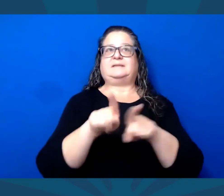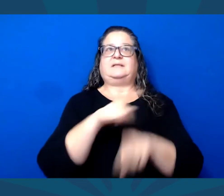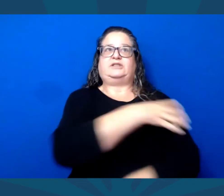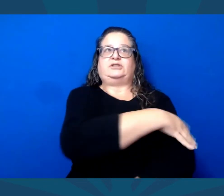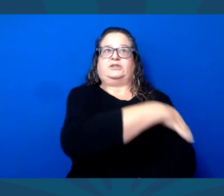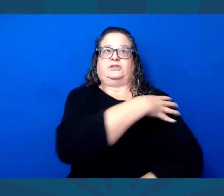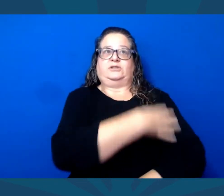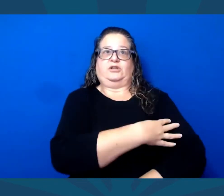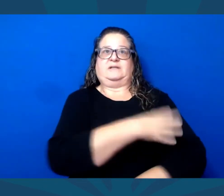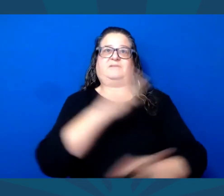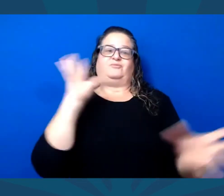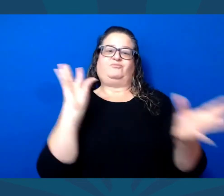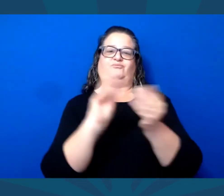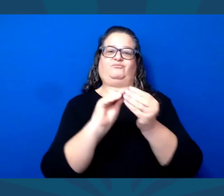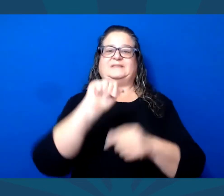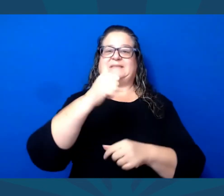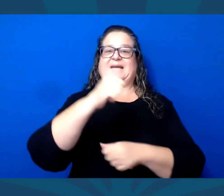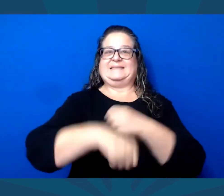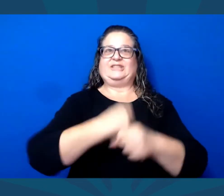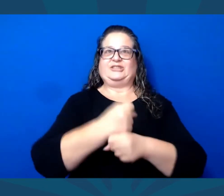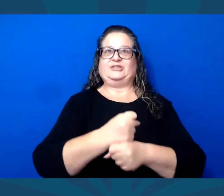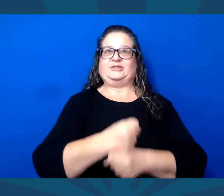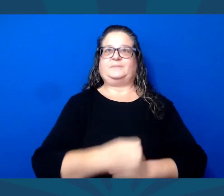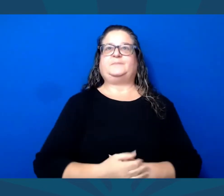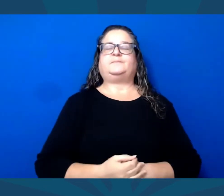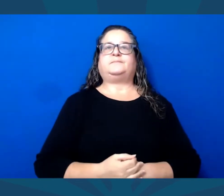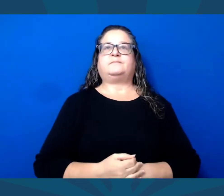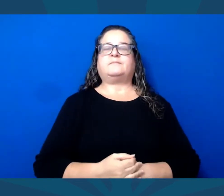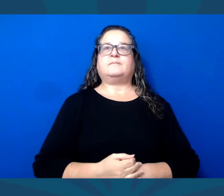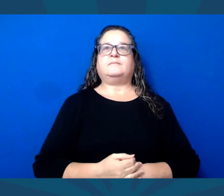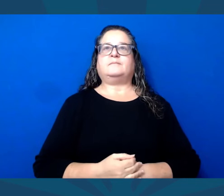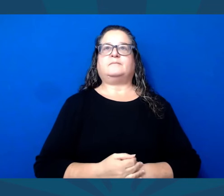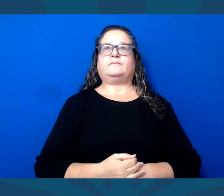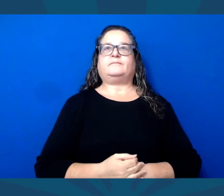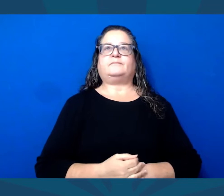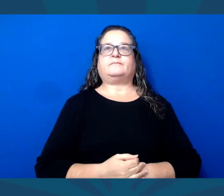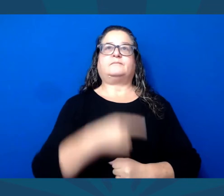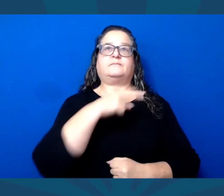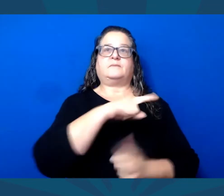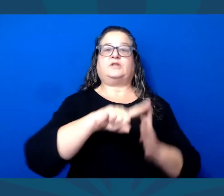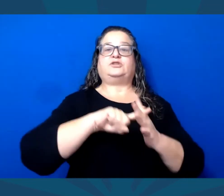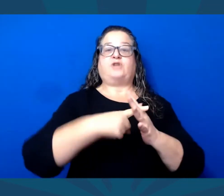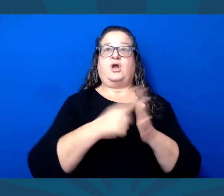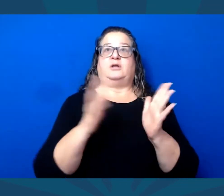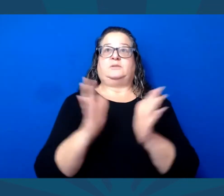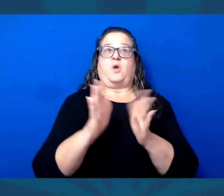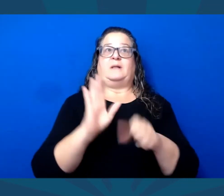after being honorably discharged as a sergeant, Marin started a small business